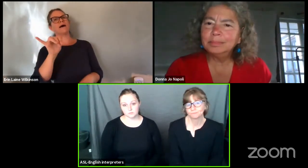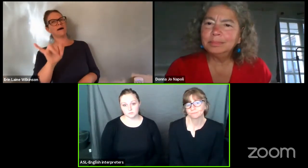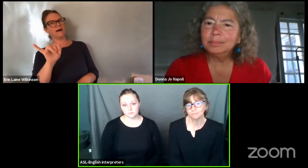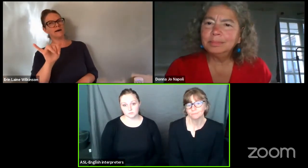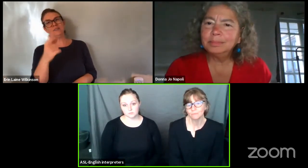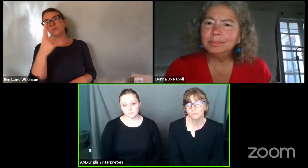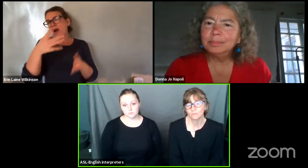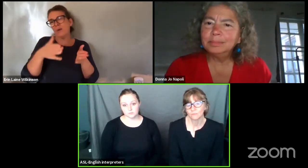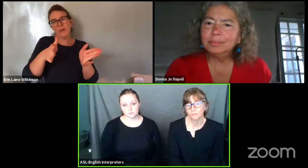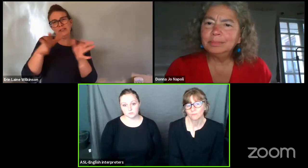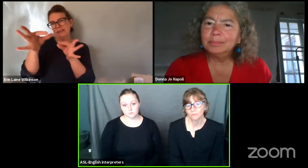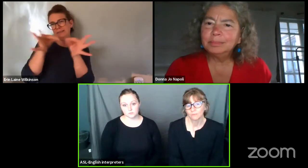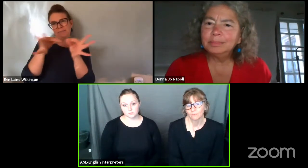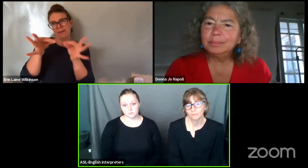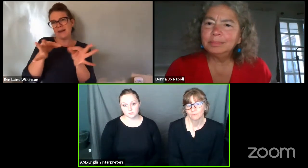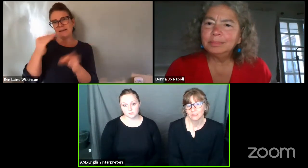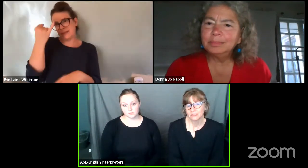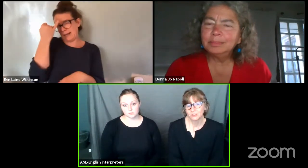that.